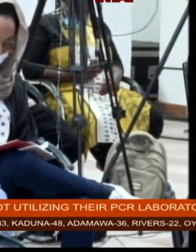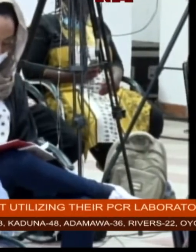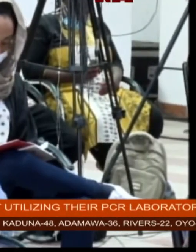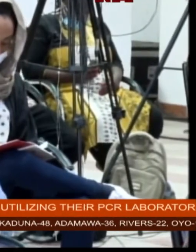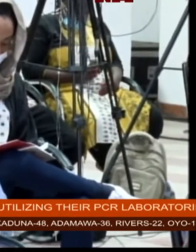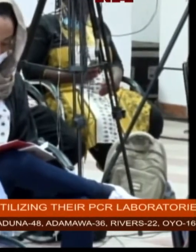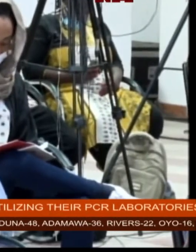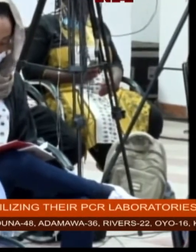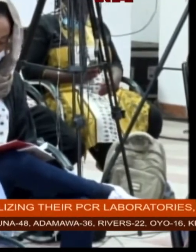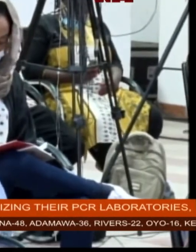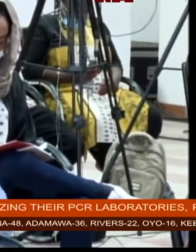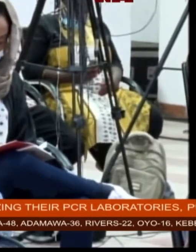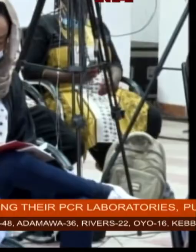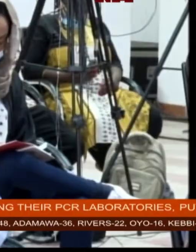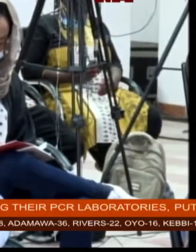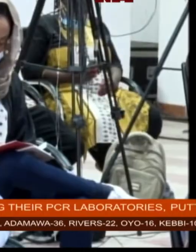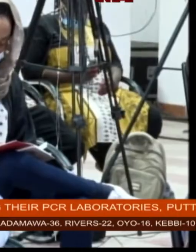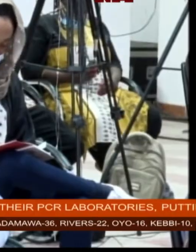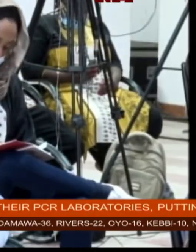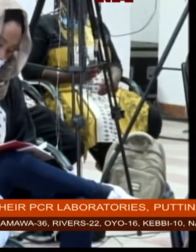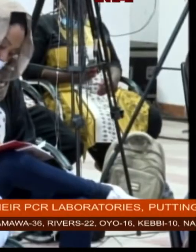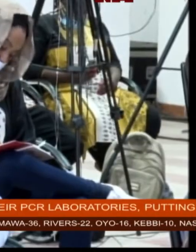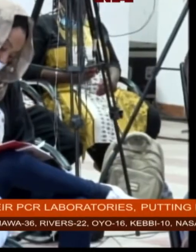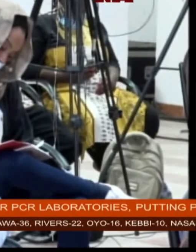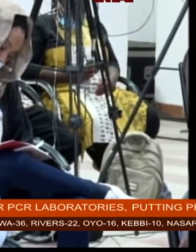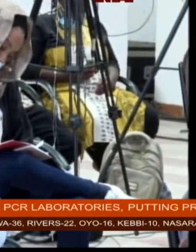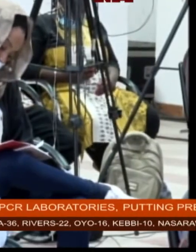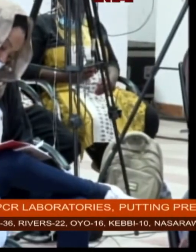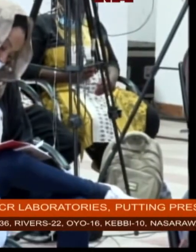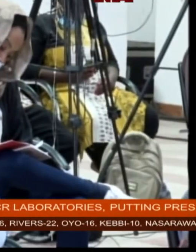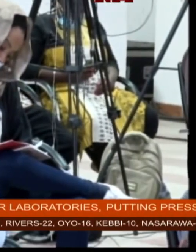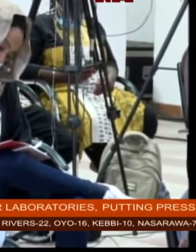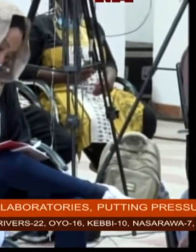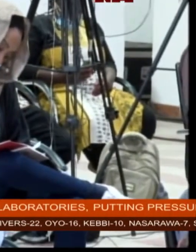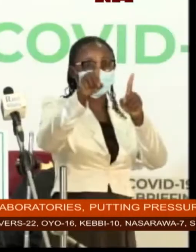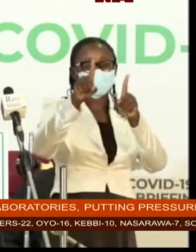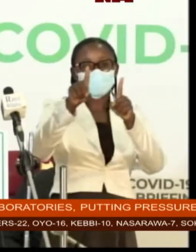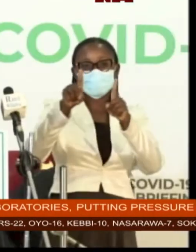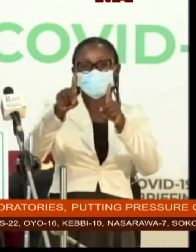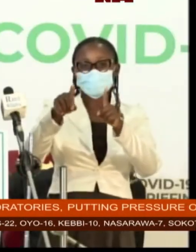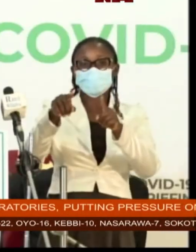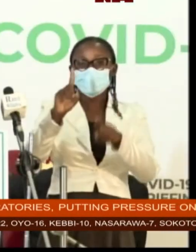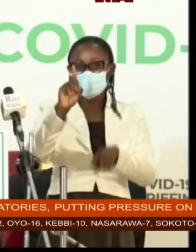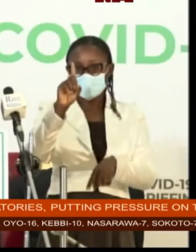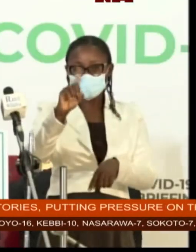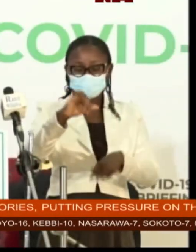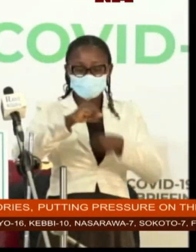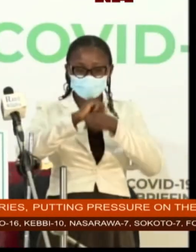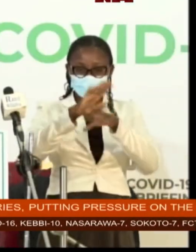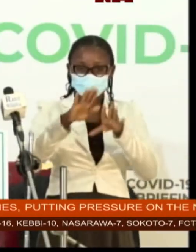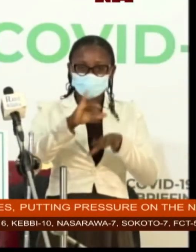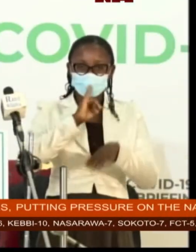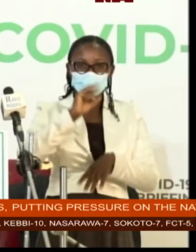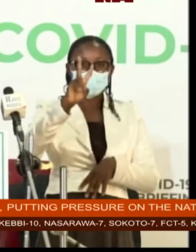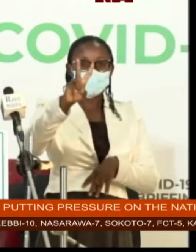crises going side by side. There is the pandemic itself with the